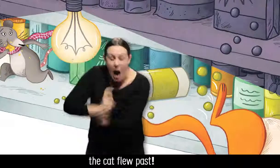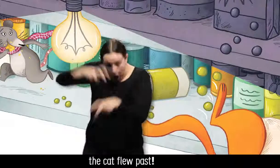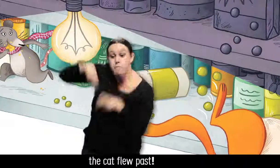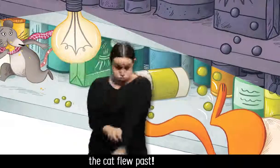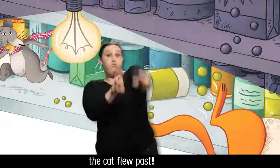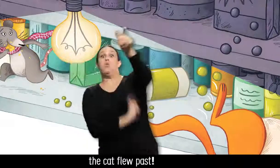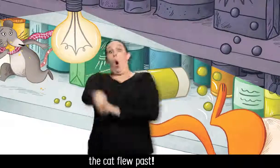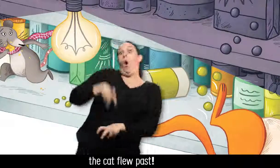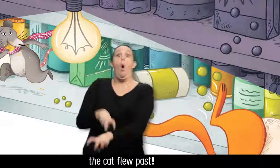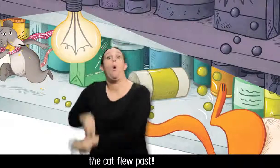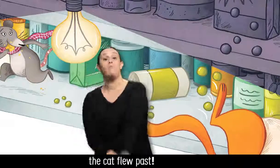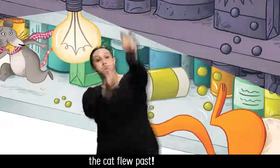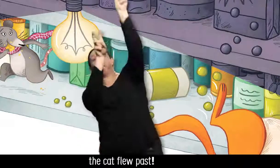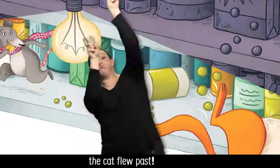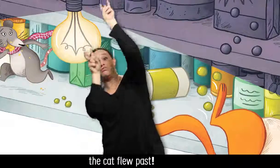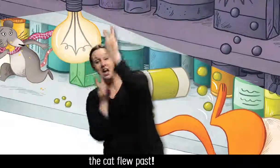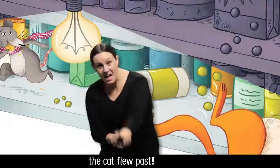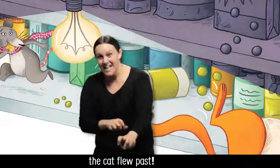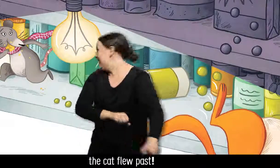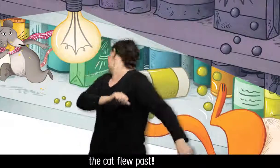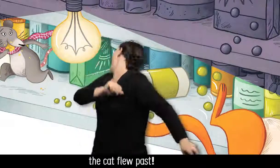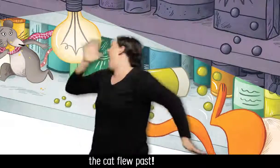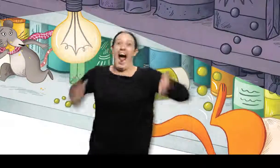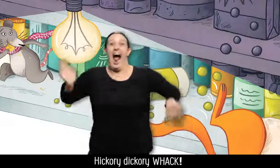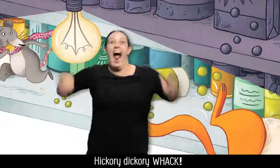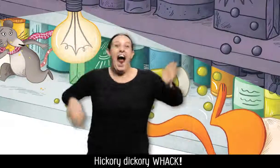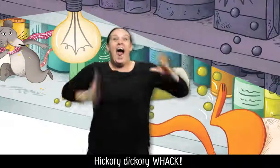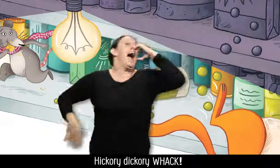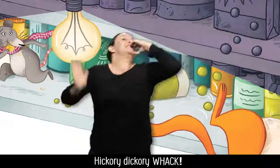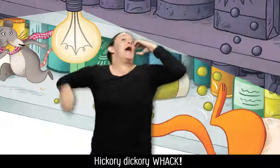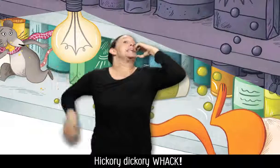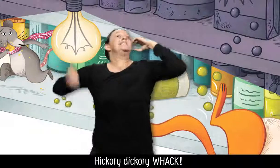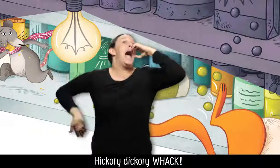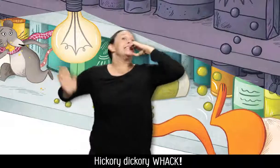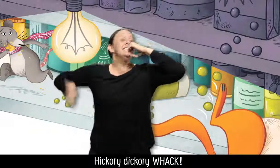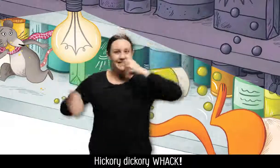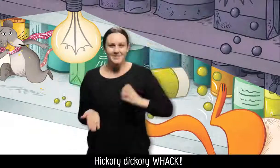the cat flew past the